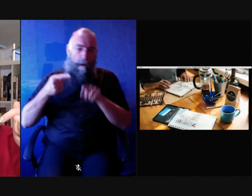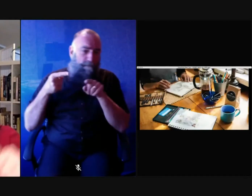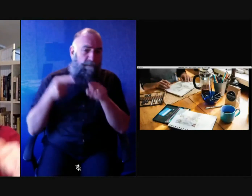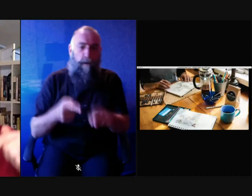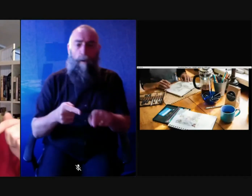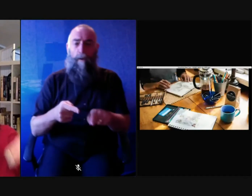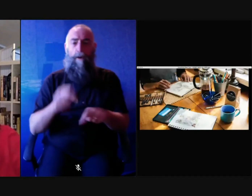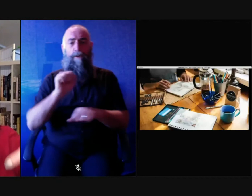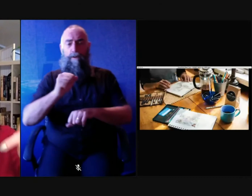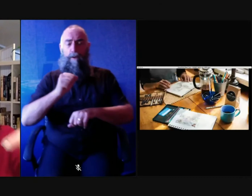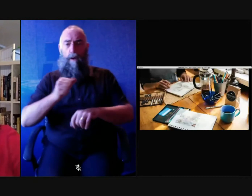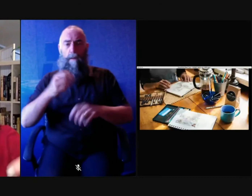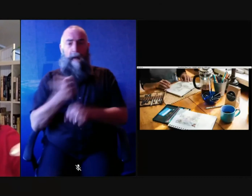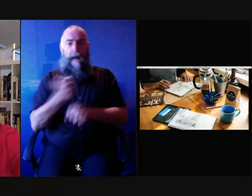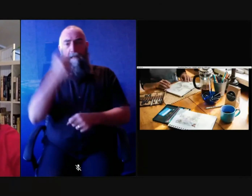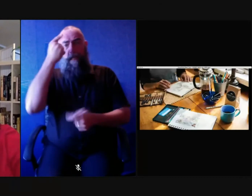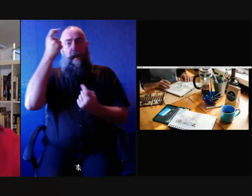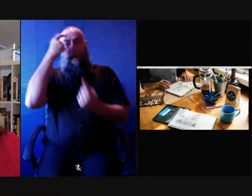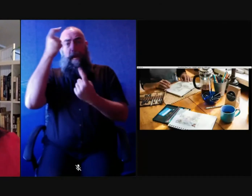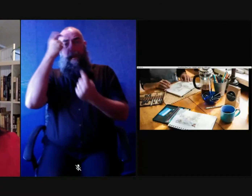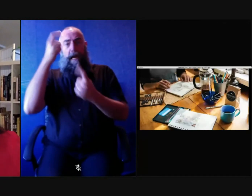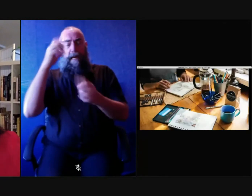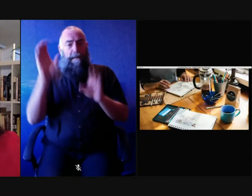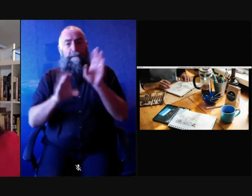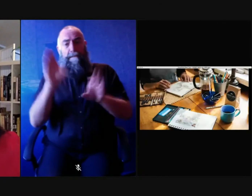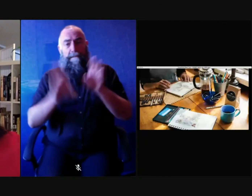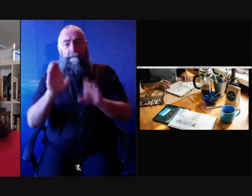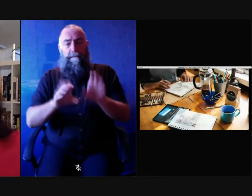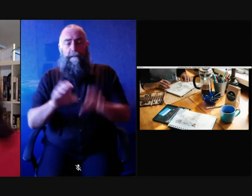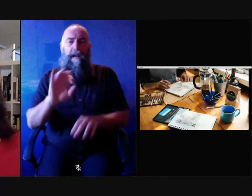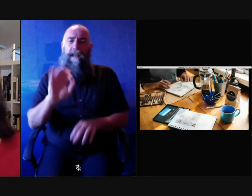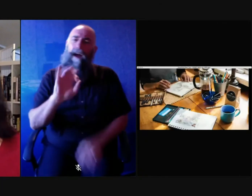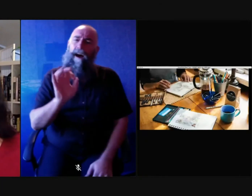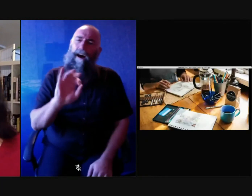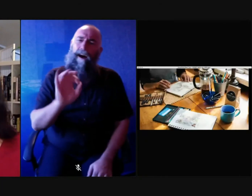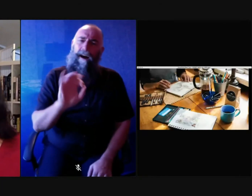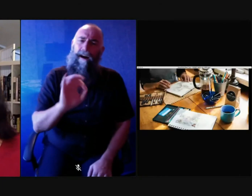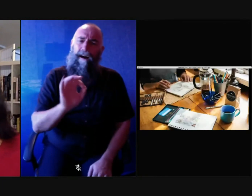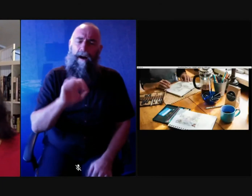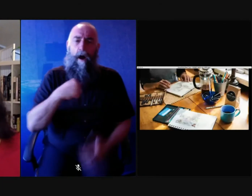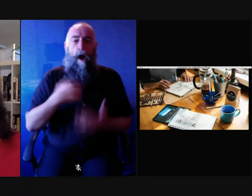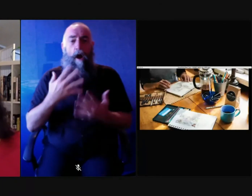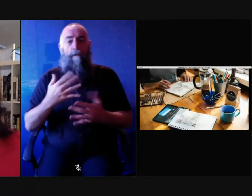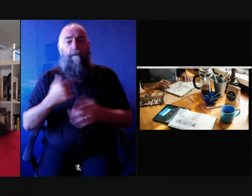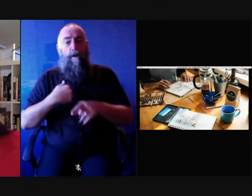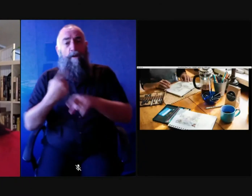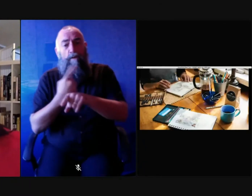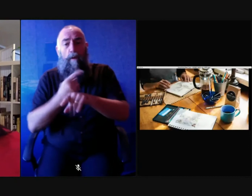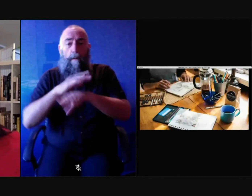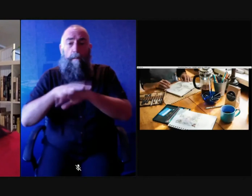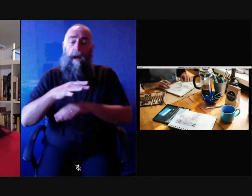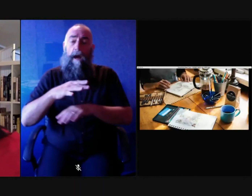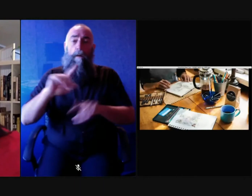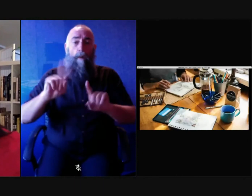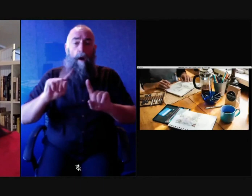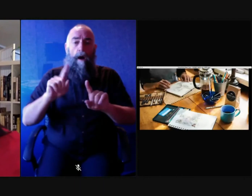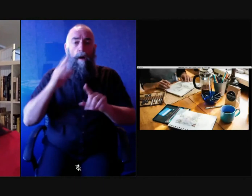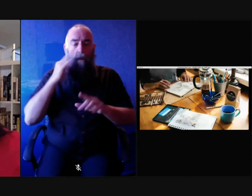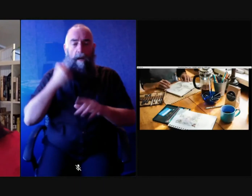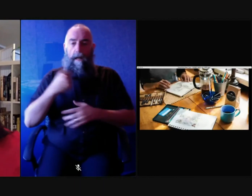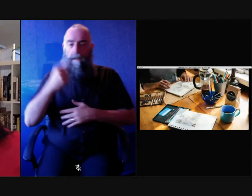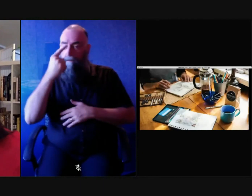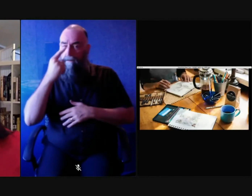to give you something that it isn't capable of giving you. I often talk to people about what I call athlete